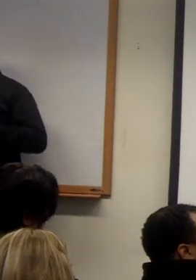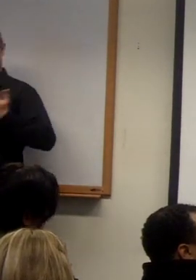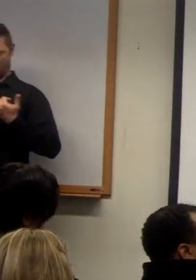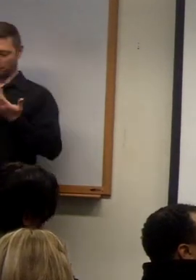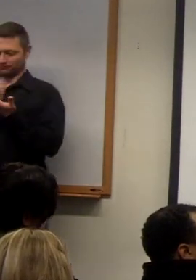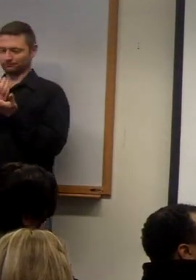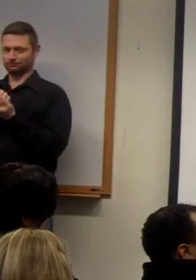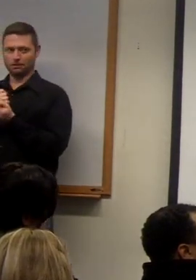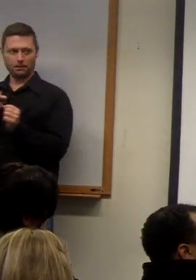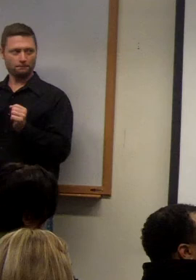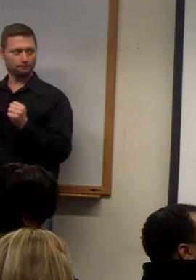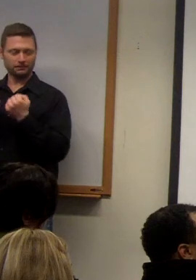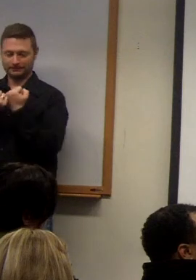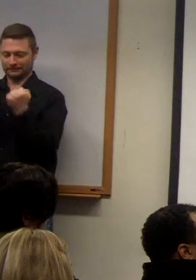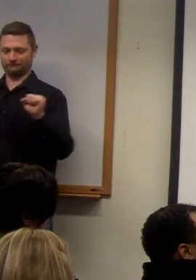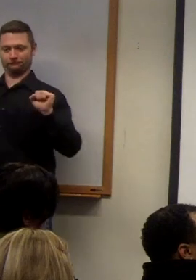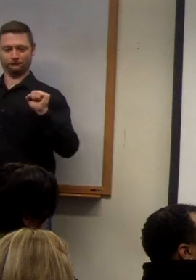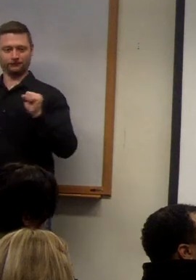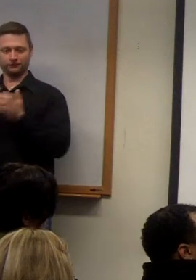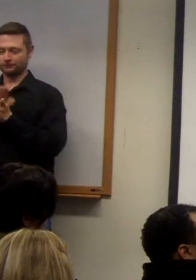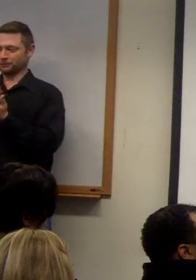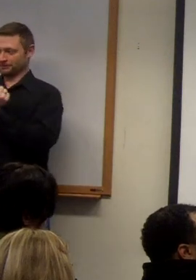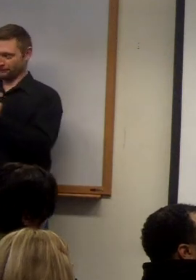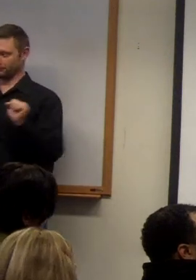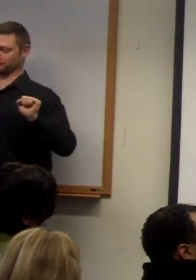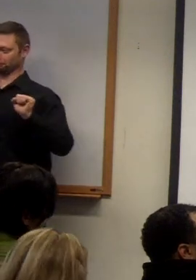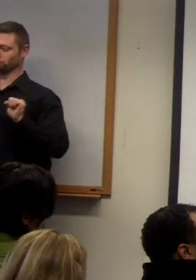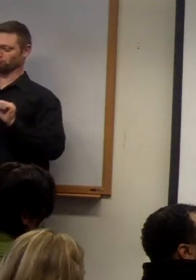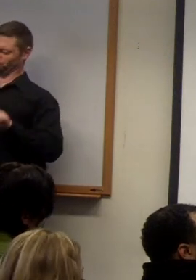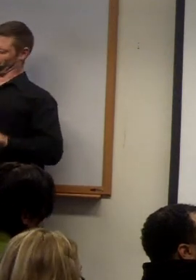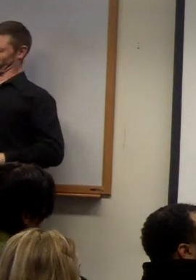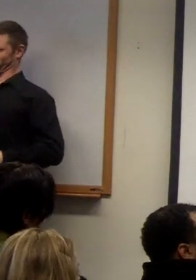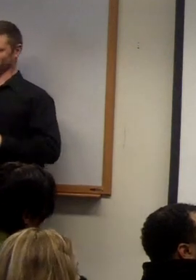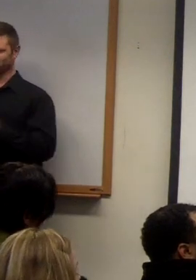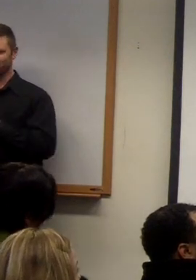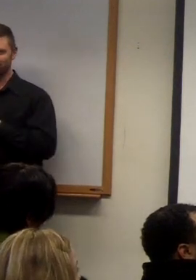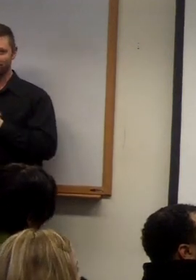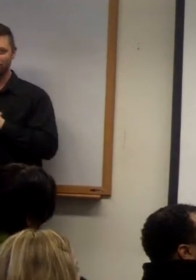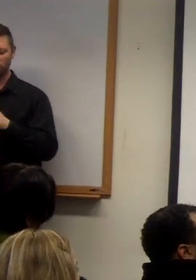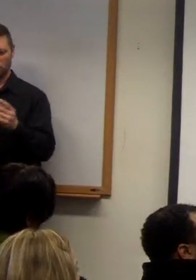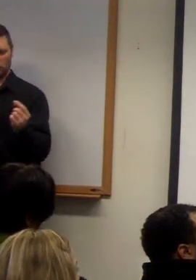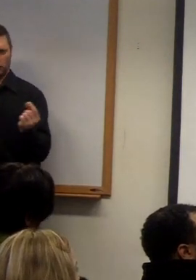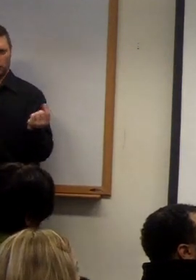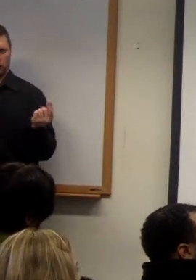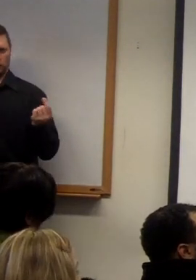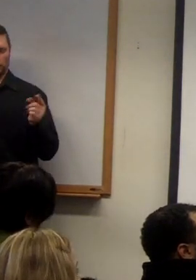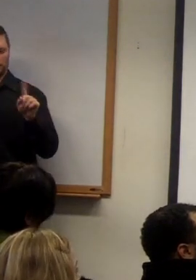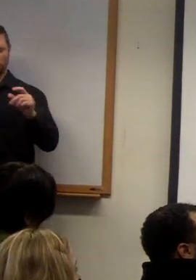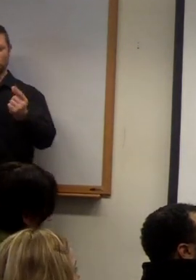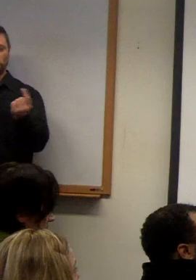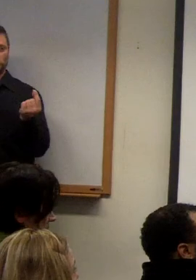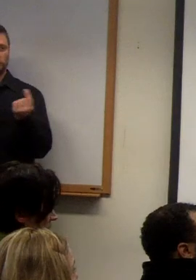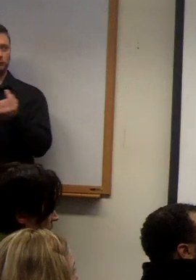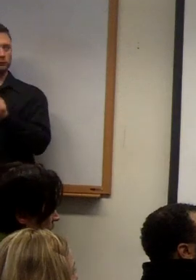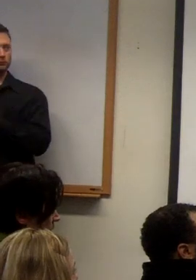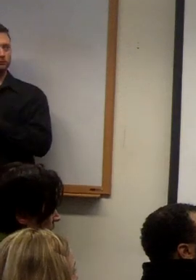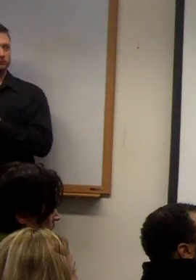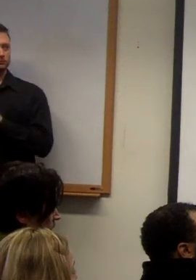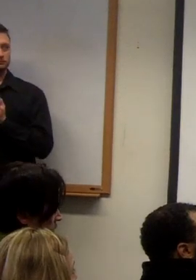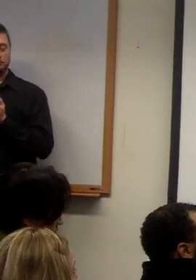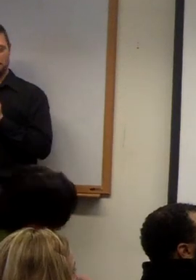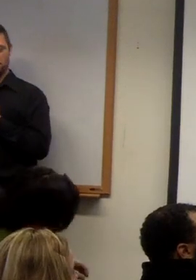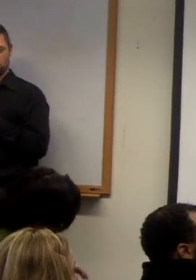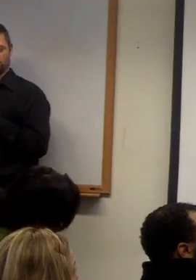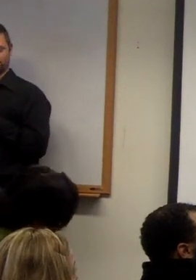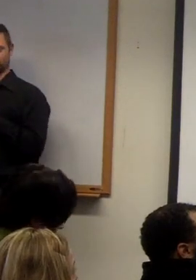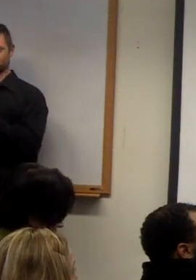safer, right? So what are we gonna do? We need to move. And I swear, if you all leave this room right